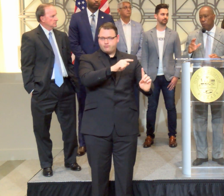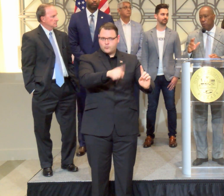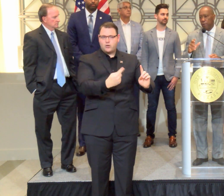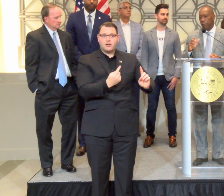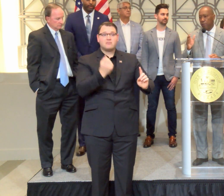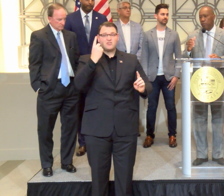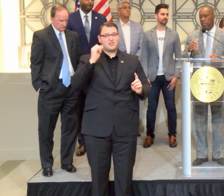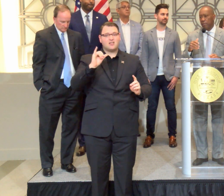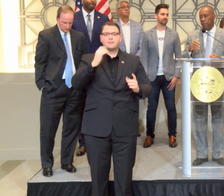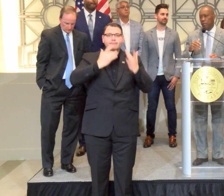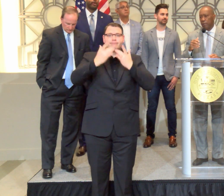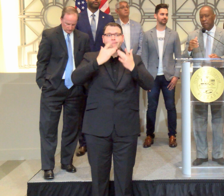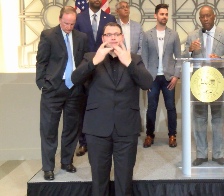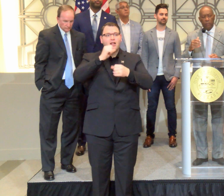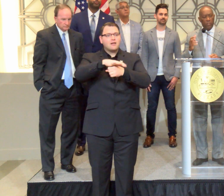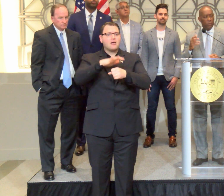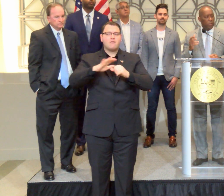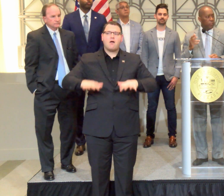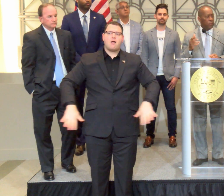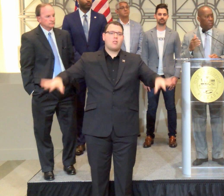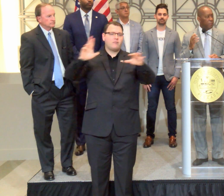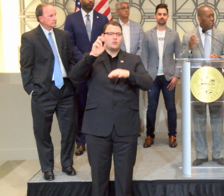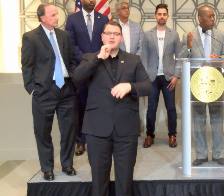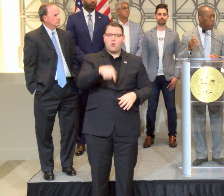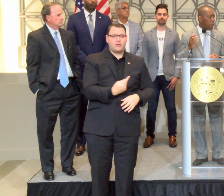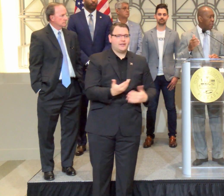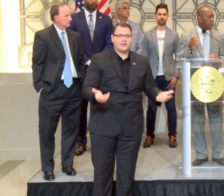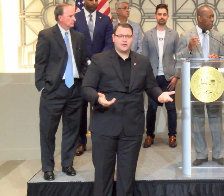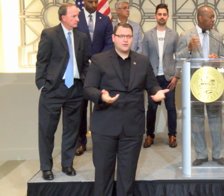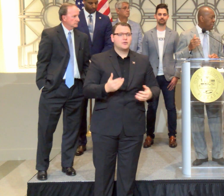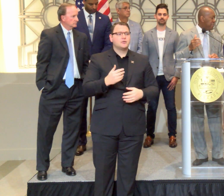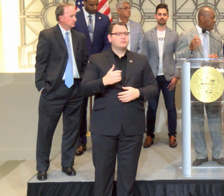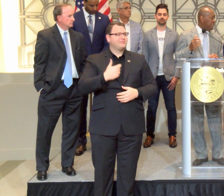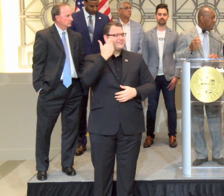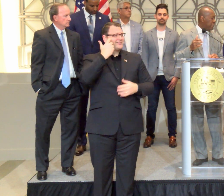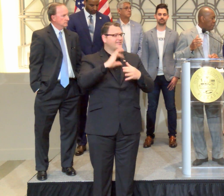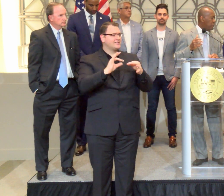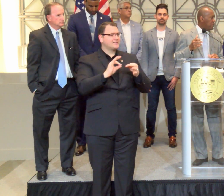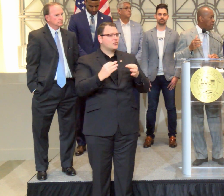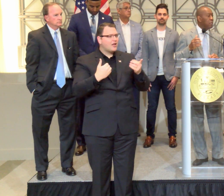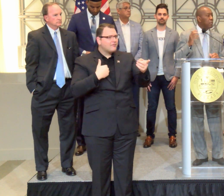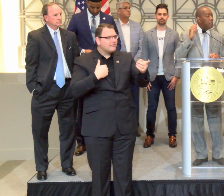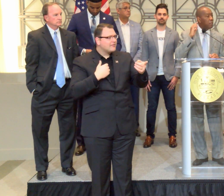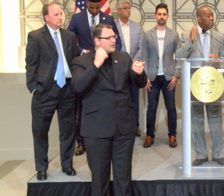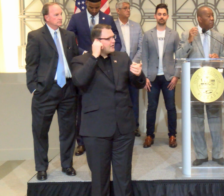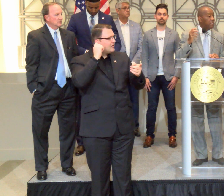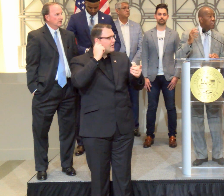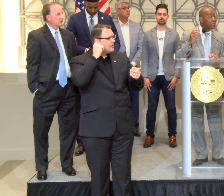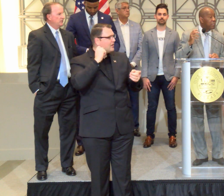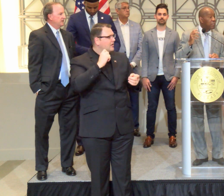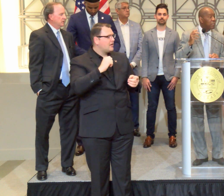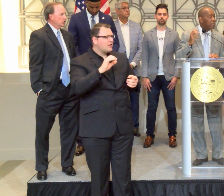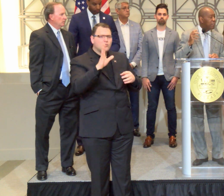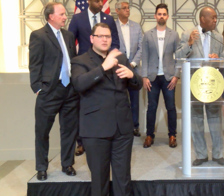And so the president, they just introduced the defense. What do you call it? The defense. The